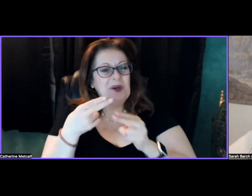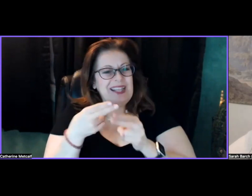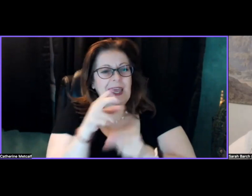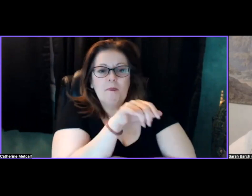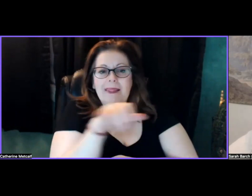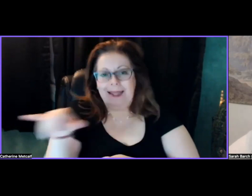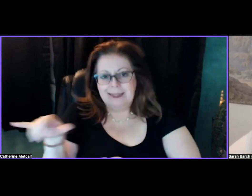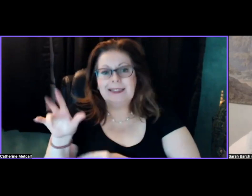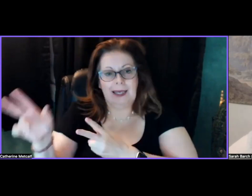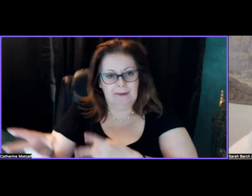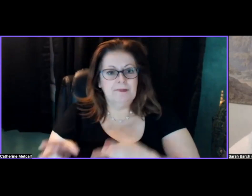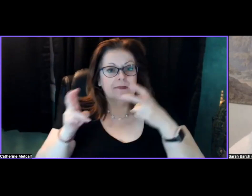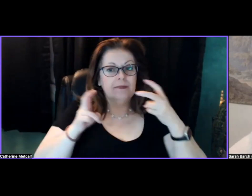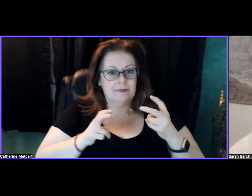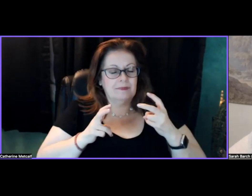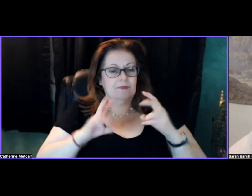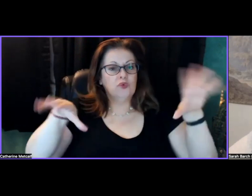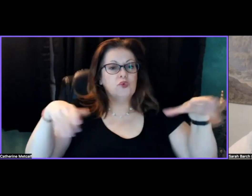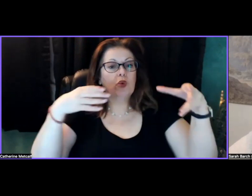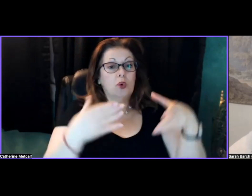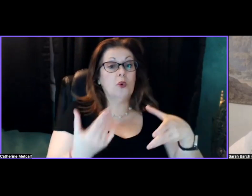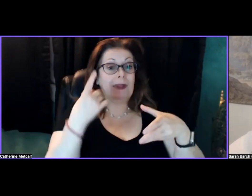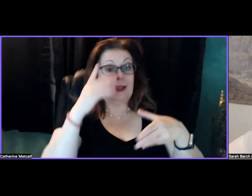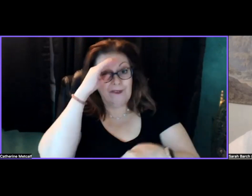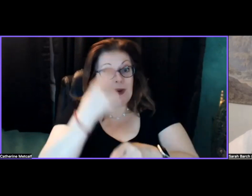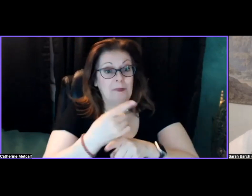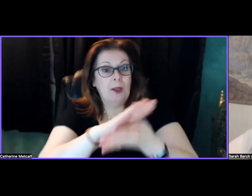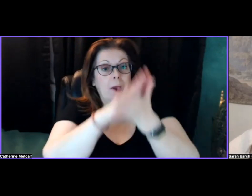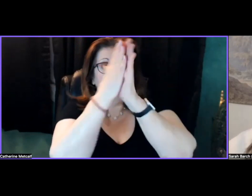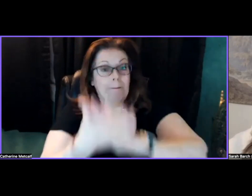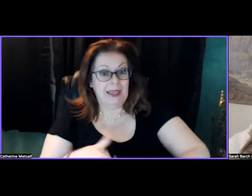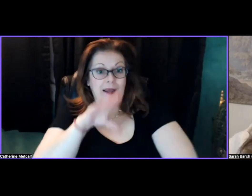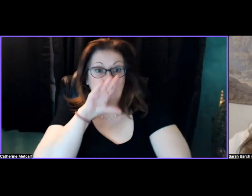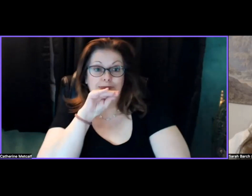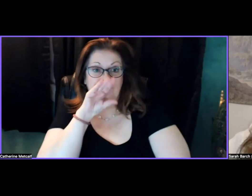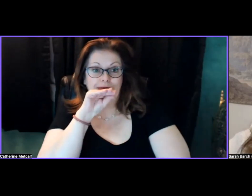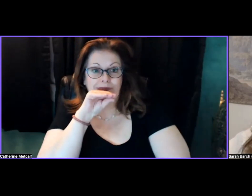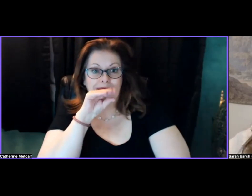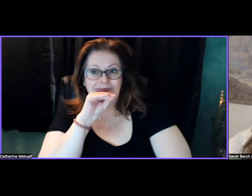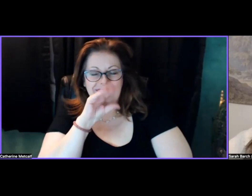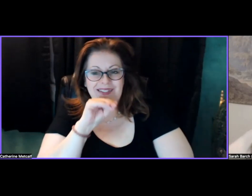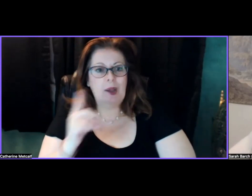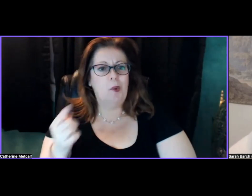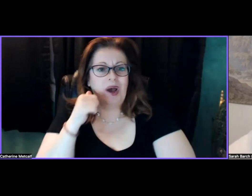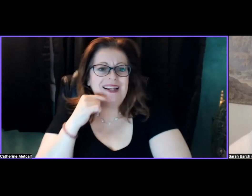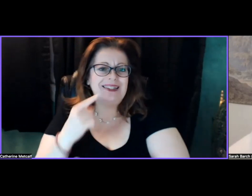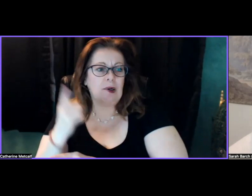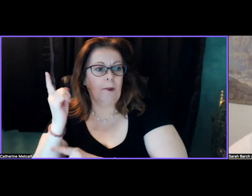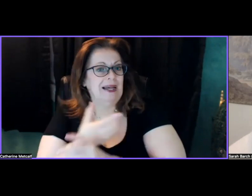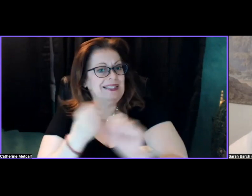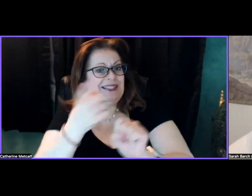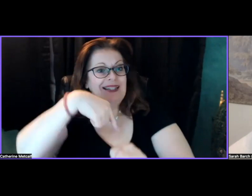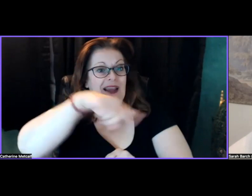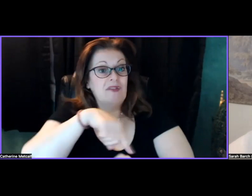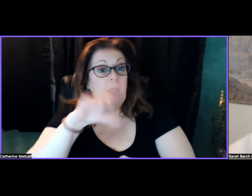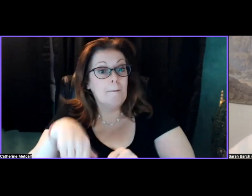this pack of 11 brothers that get turned into geese and this sister who has to save them by sewing